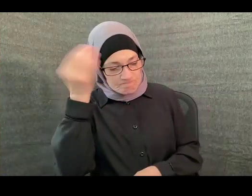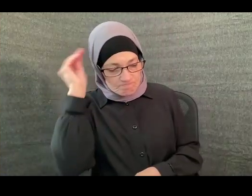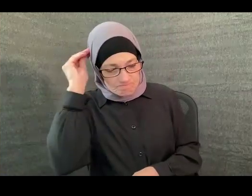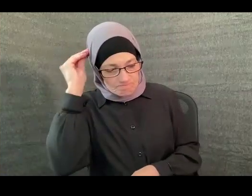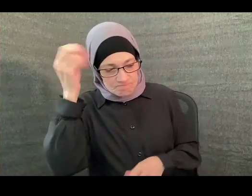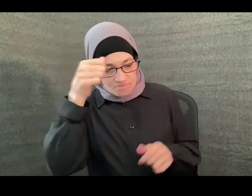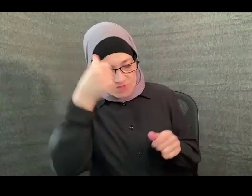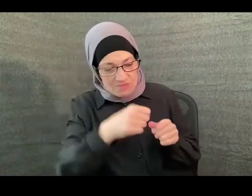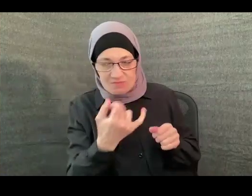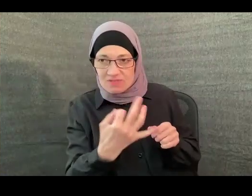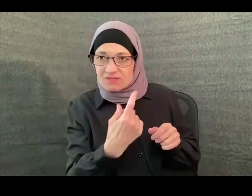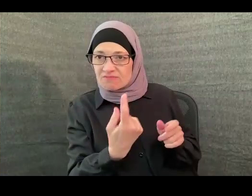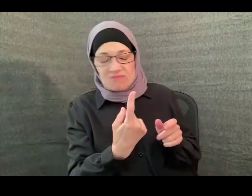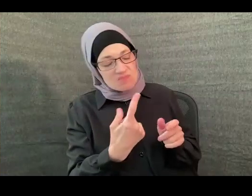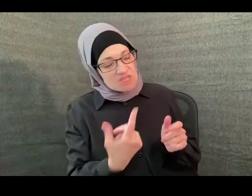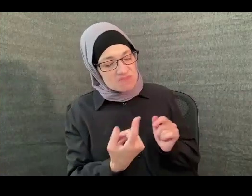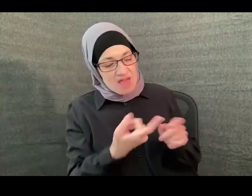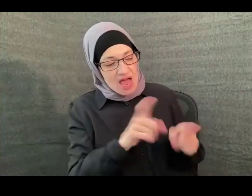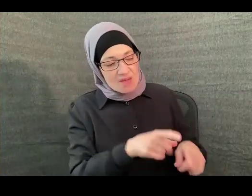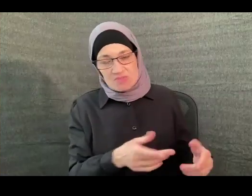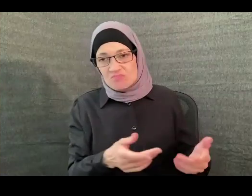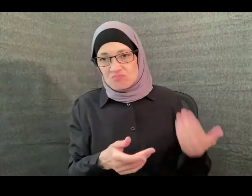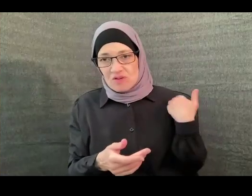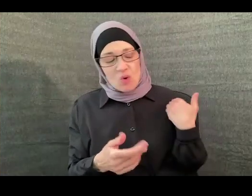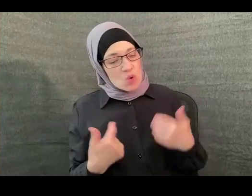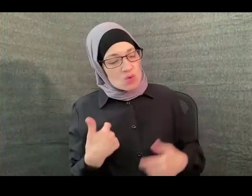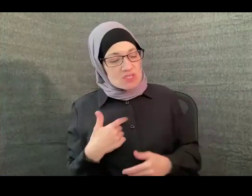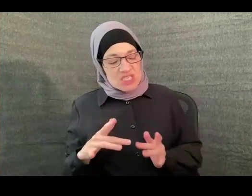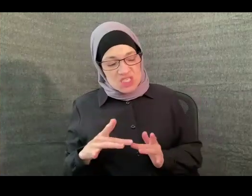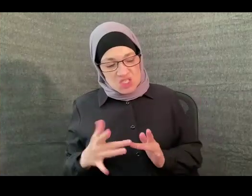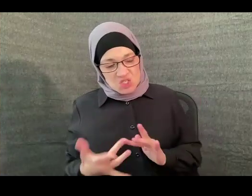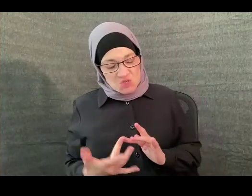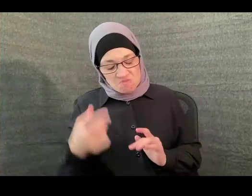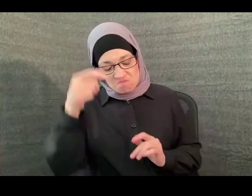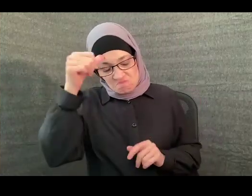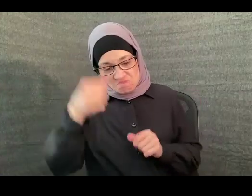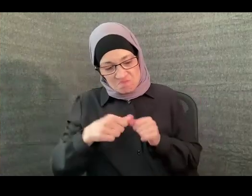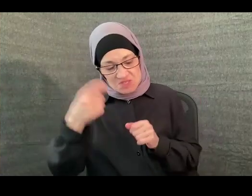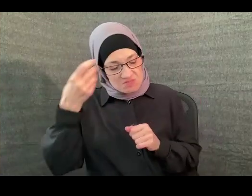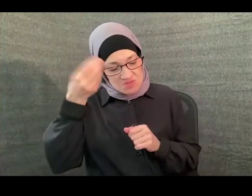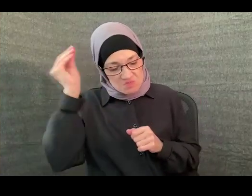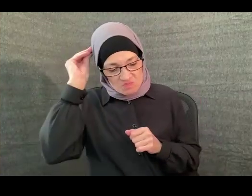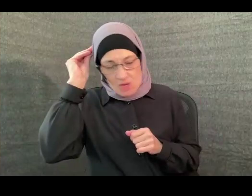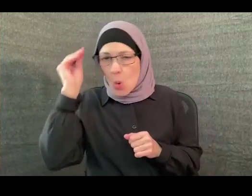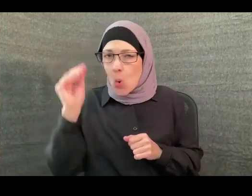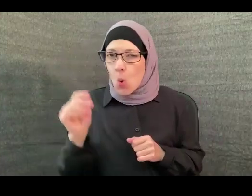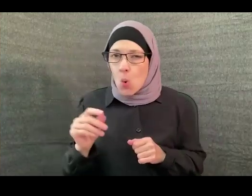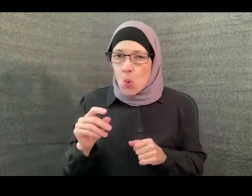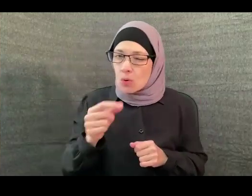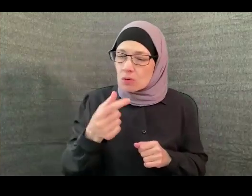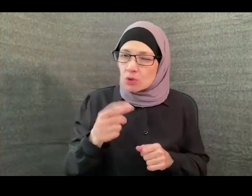hatred towards each other. Even when we disagree, we should be honorable